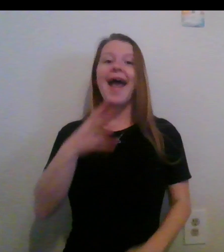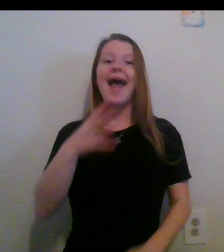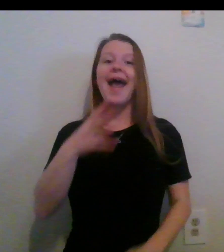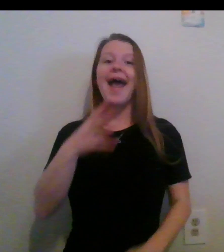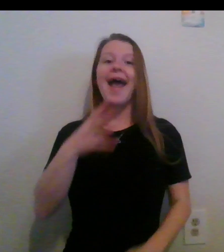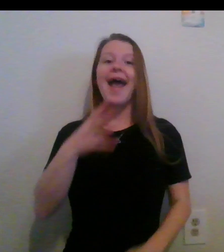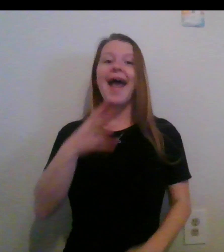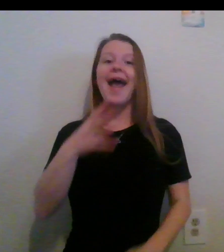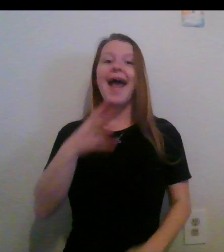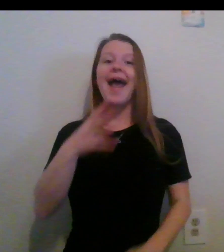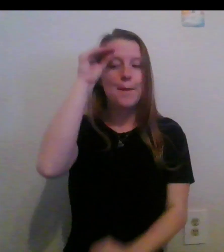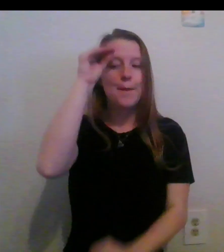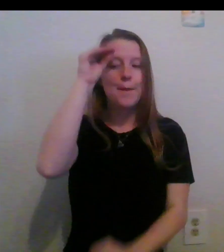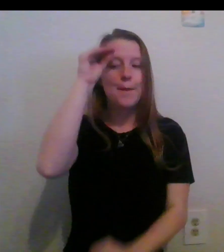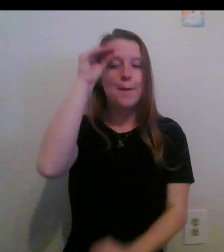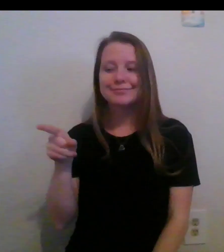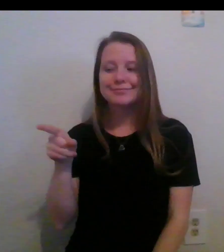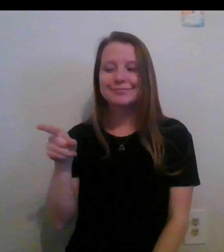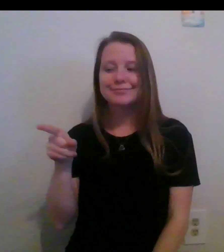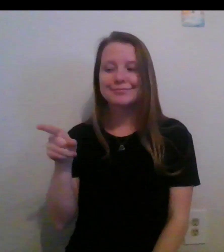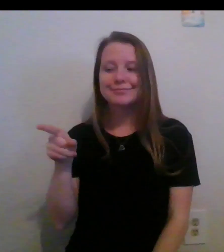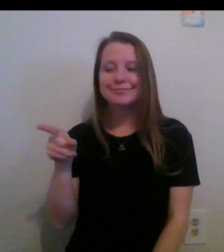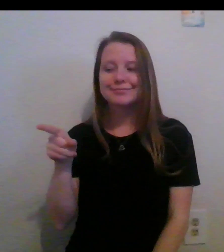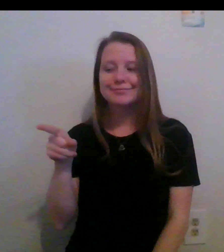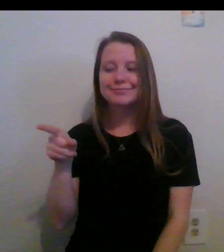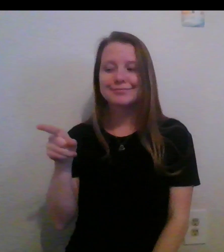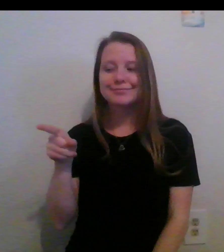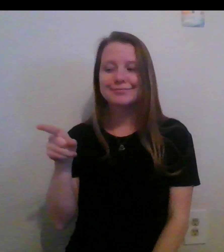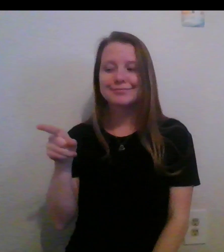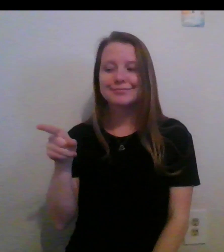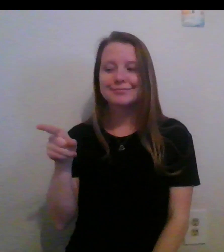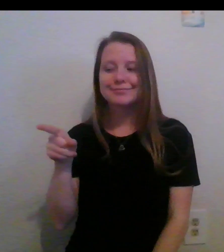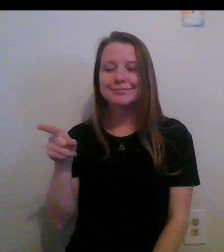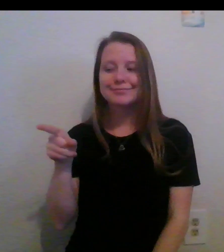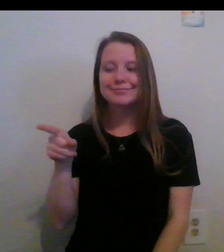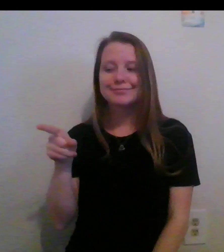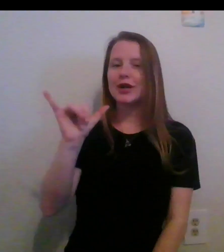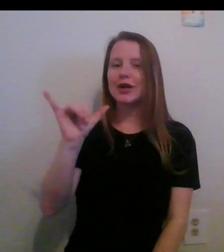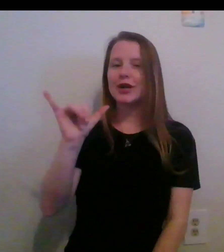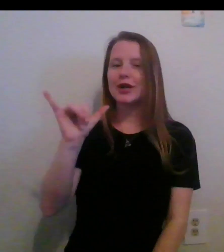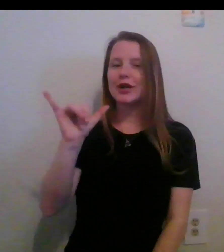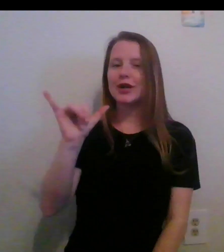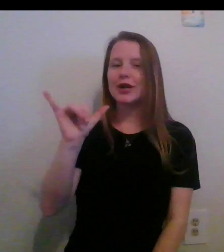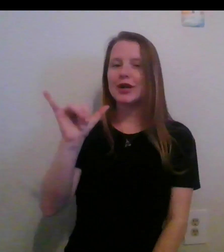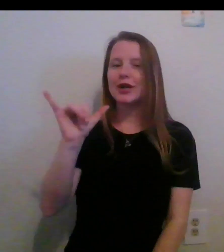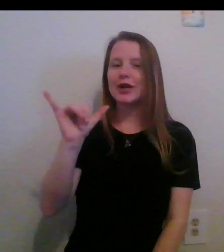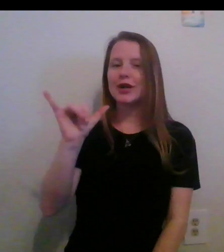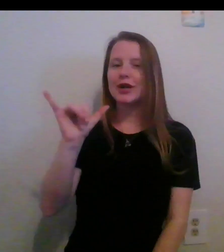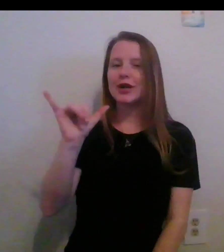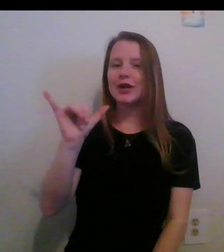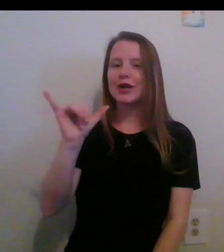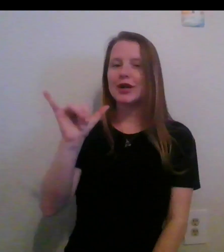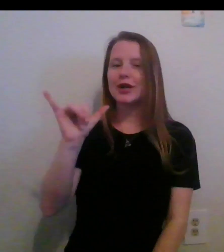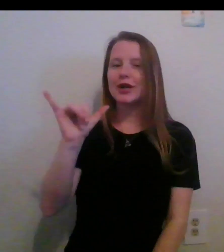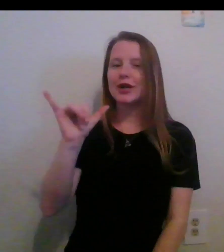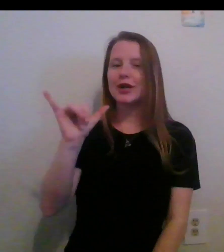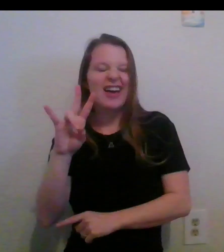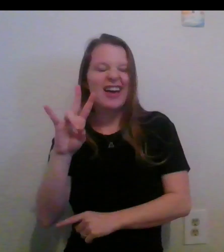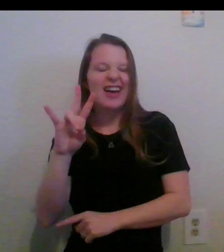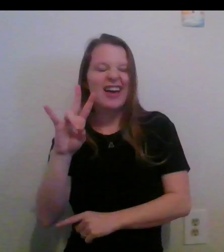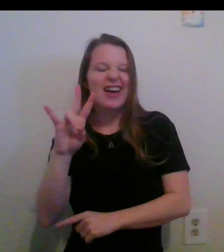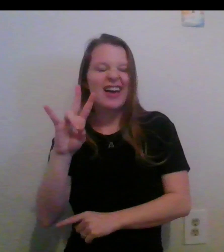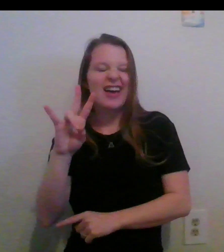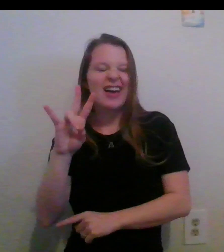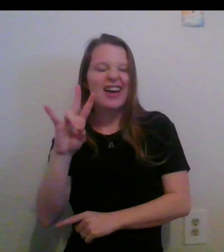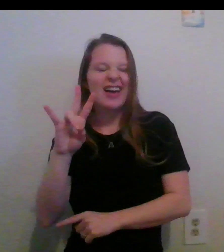Puberty for boys begins on average during 6th or 7th grade. But some boys begin at the age of 9, and others don't begin until